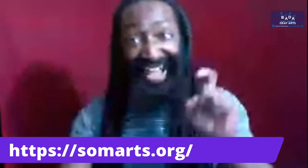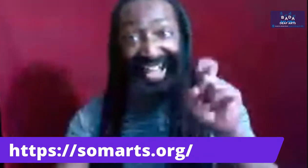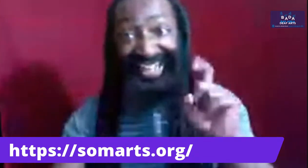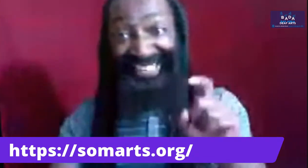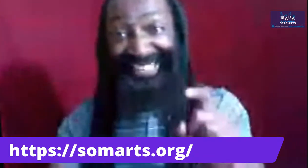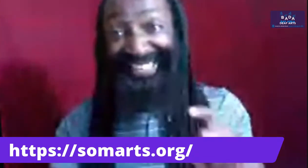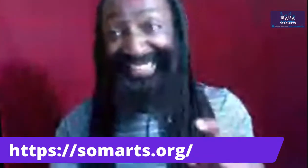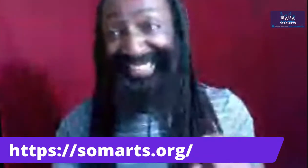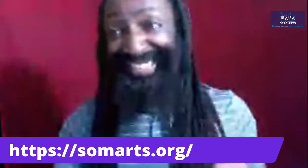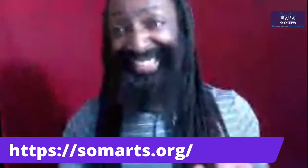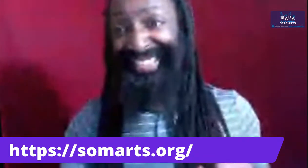What? Was that too fast?